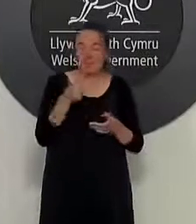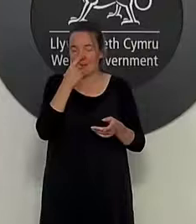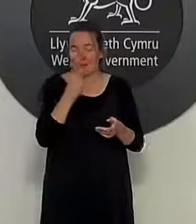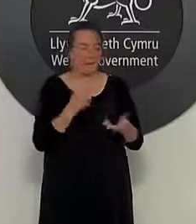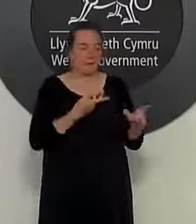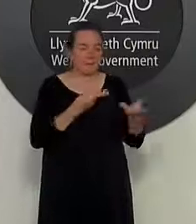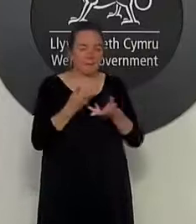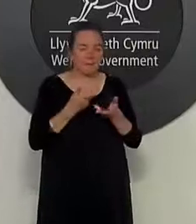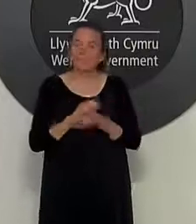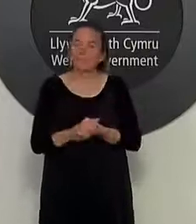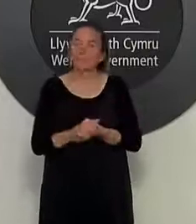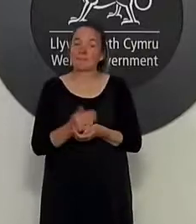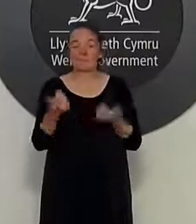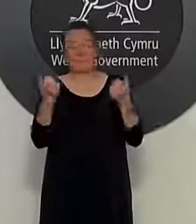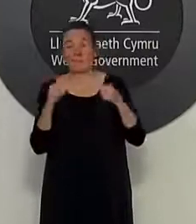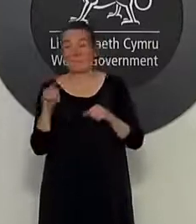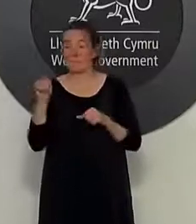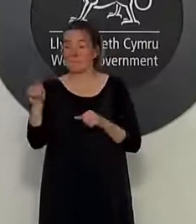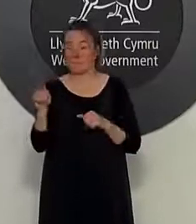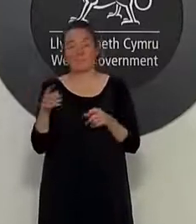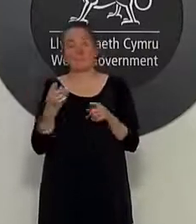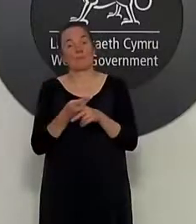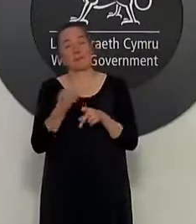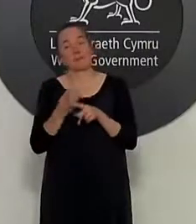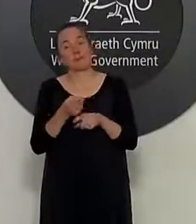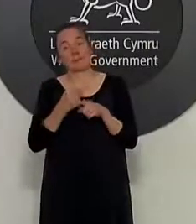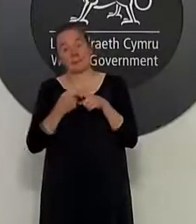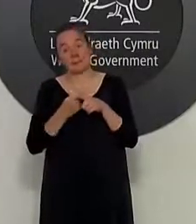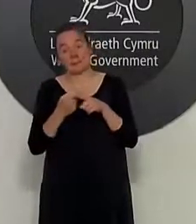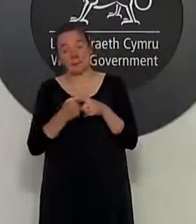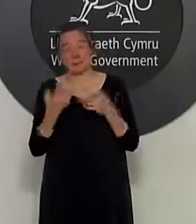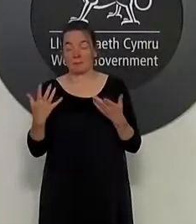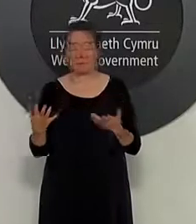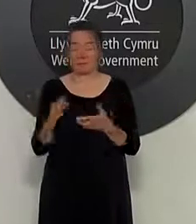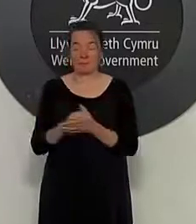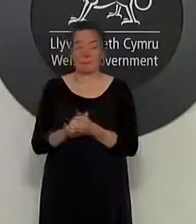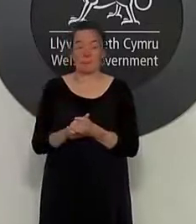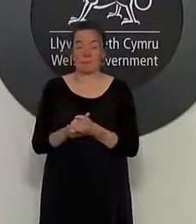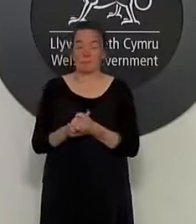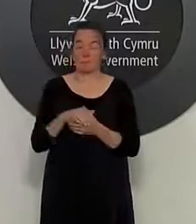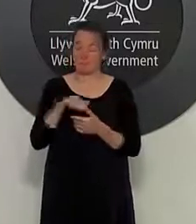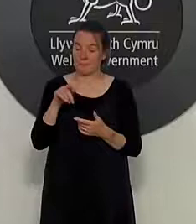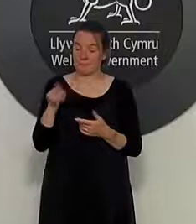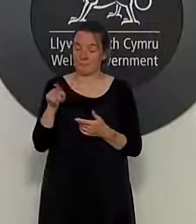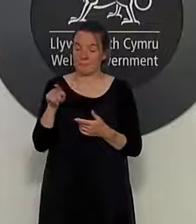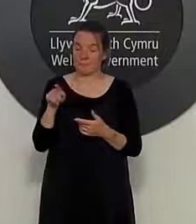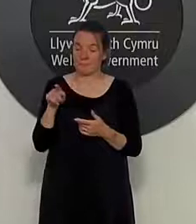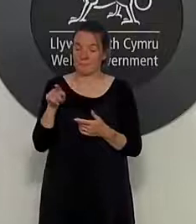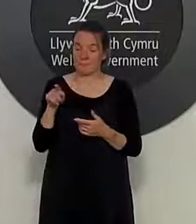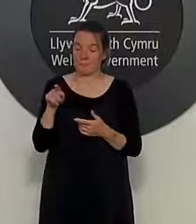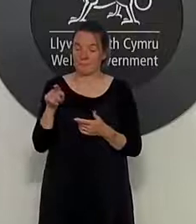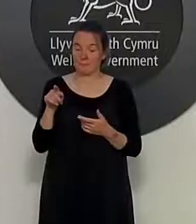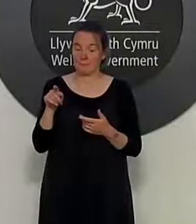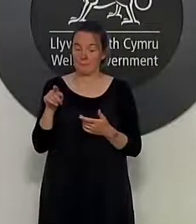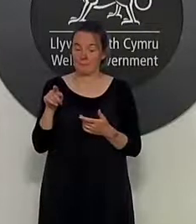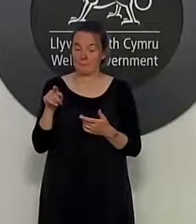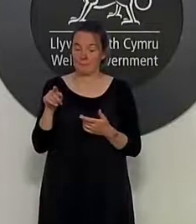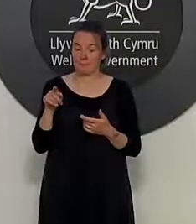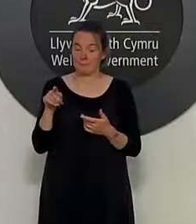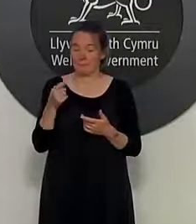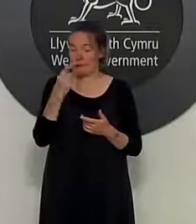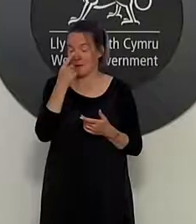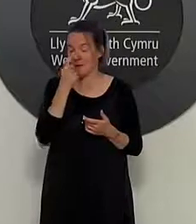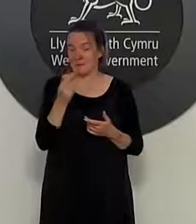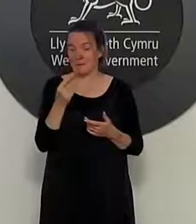to draw upon relevant experience from the regulatory framework from, for want of a better